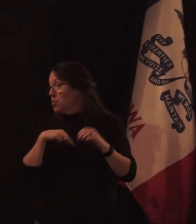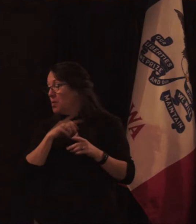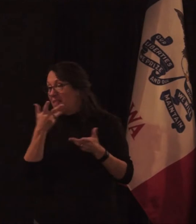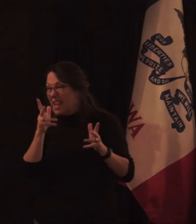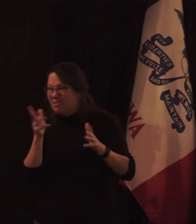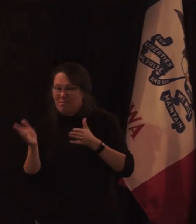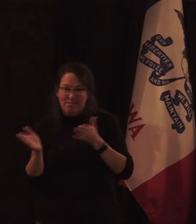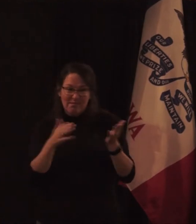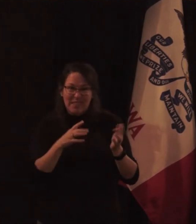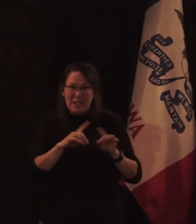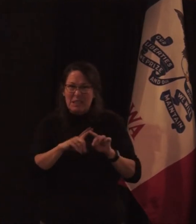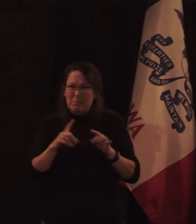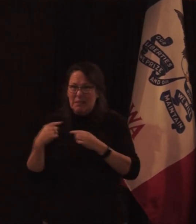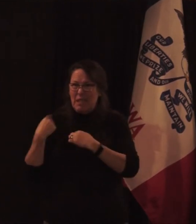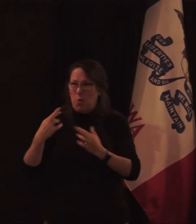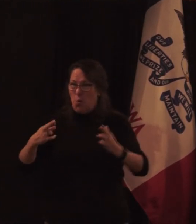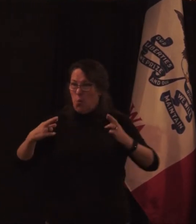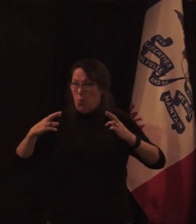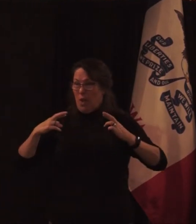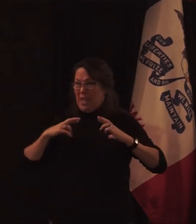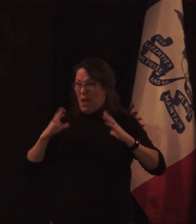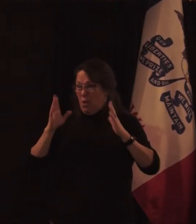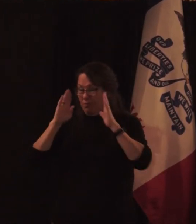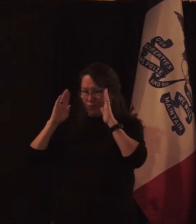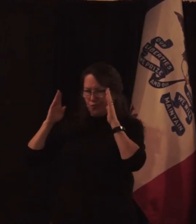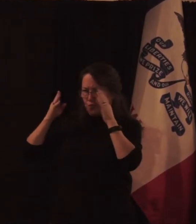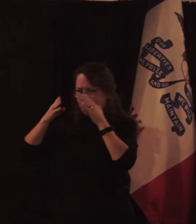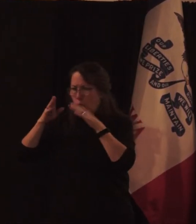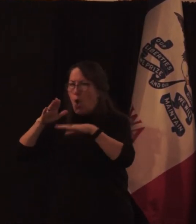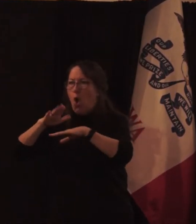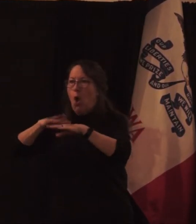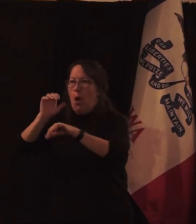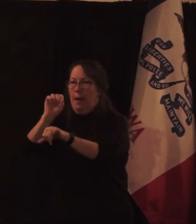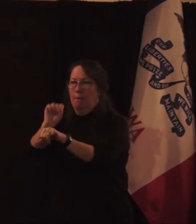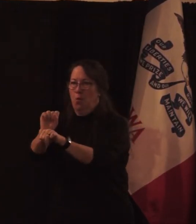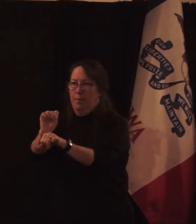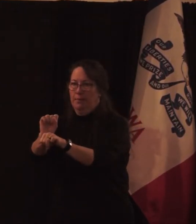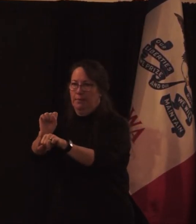that. But since I retired, I wanted to focus only on employment.